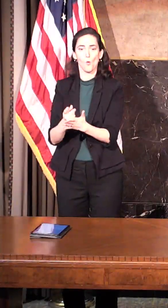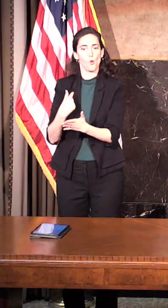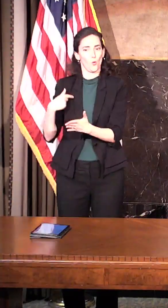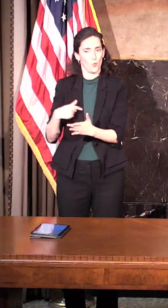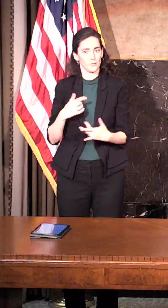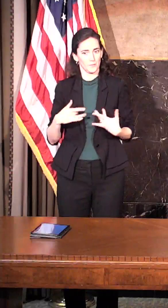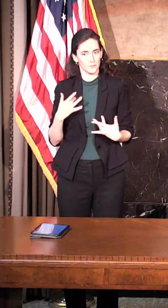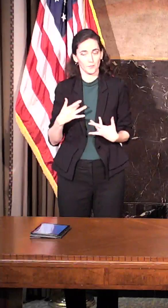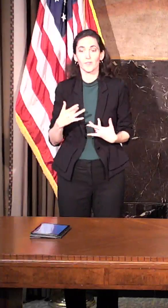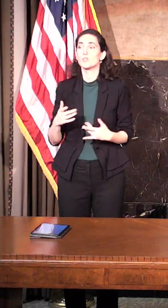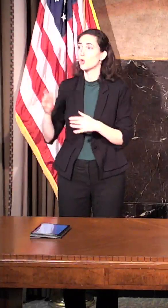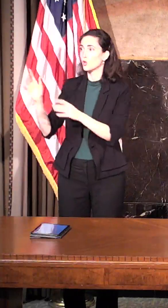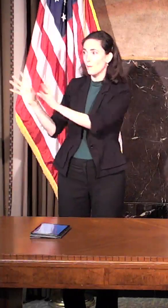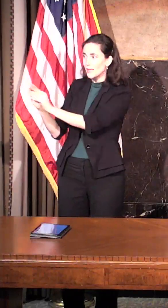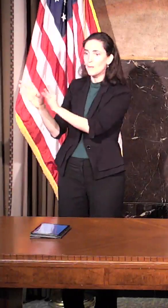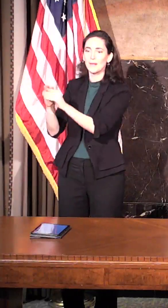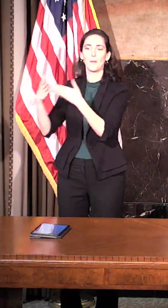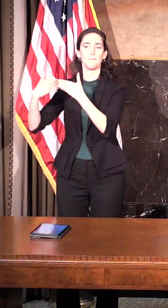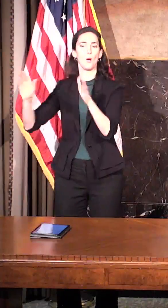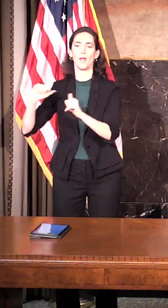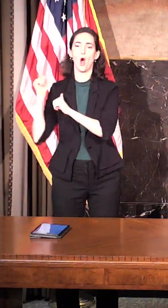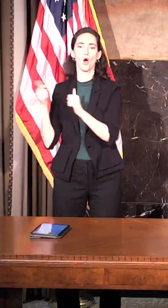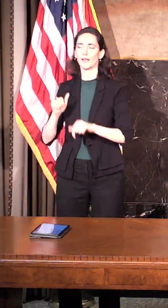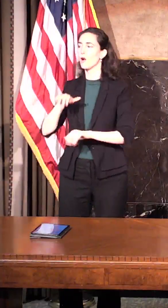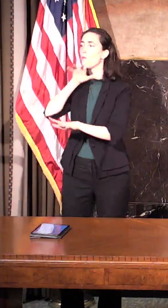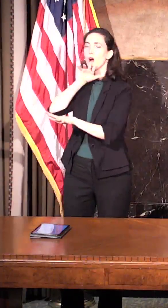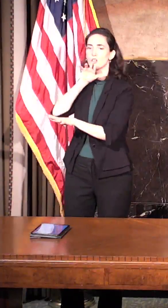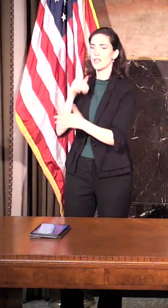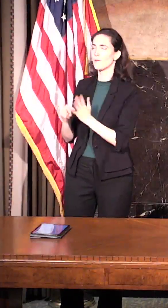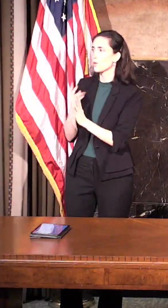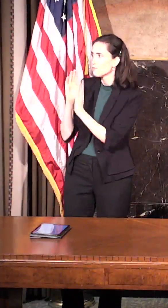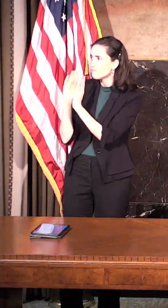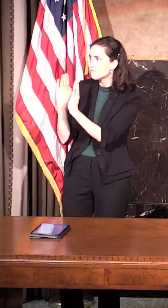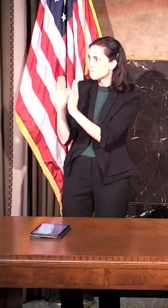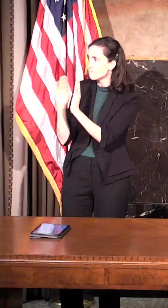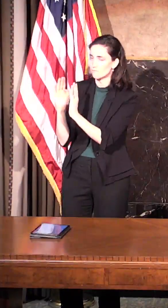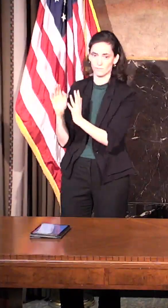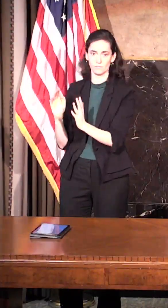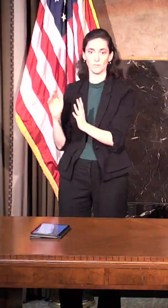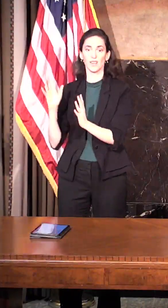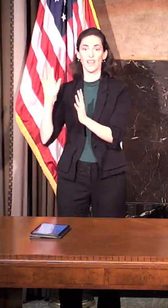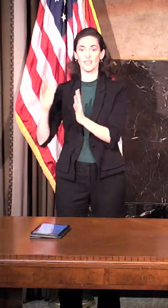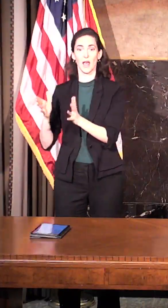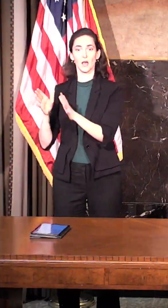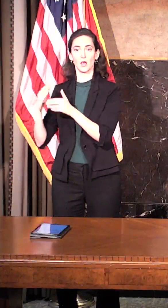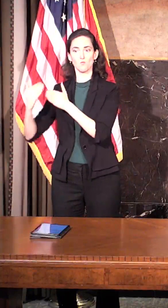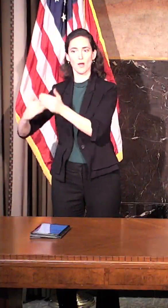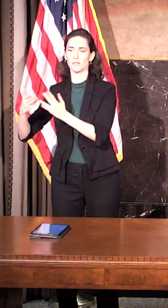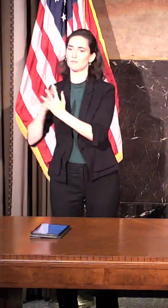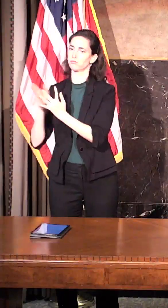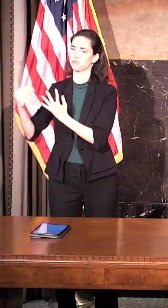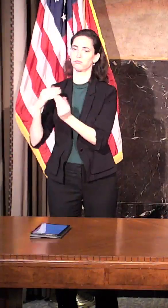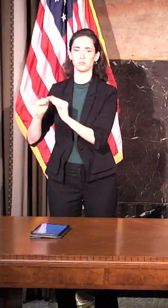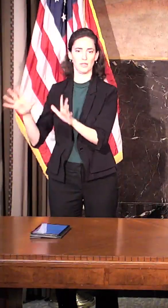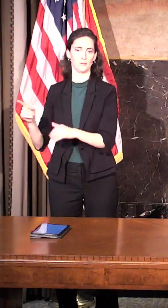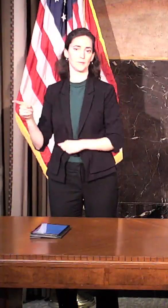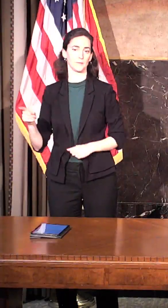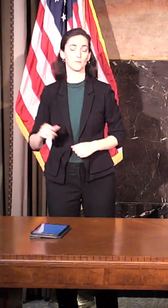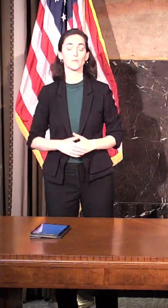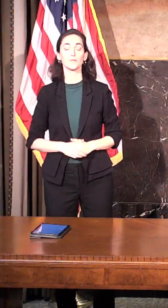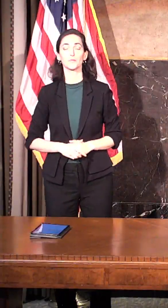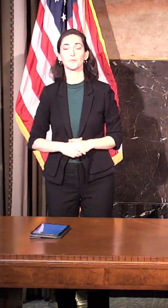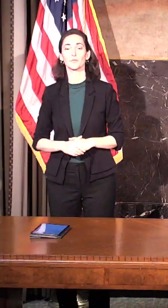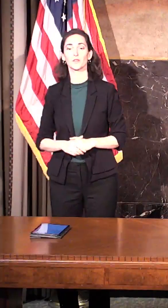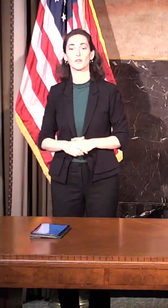attention. And those meetings are all public. They all get streamed online. So this is a very transparent process. I will say